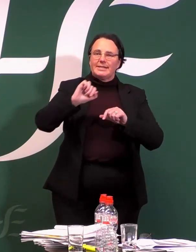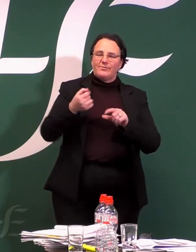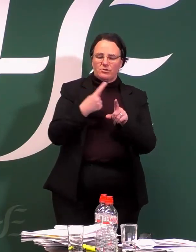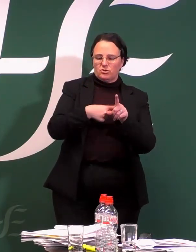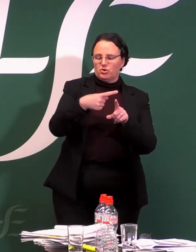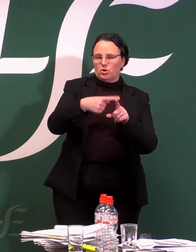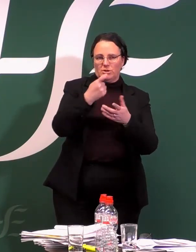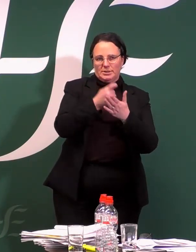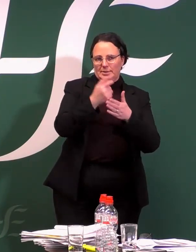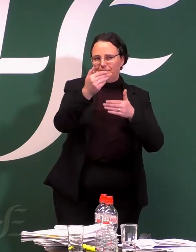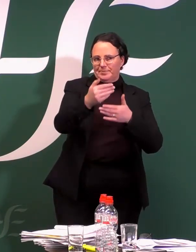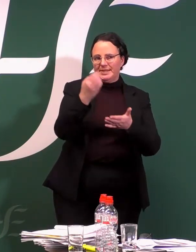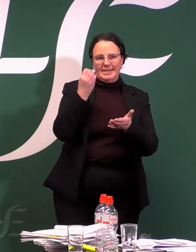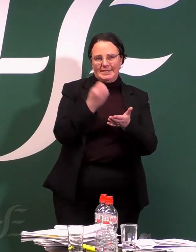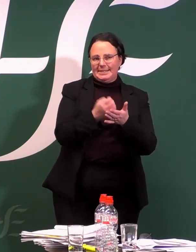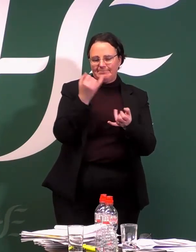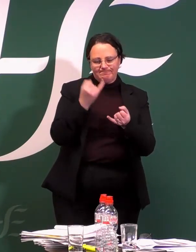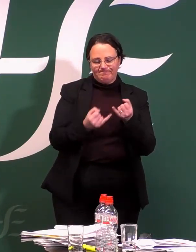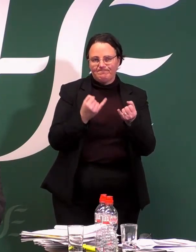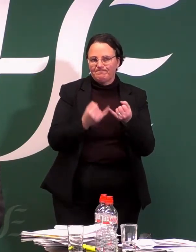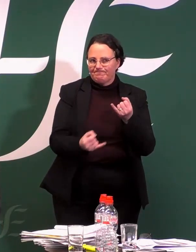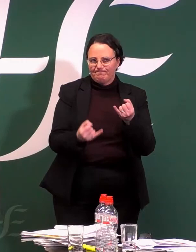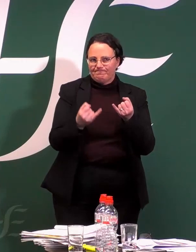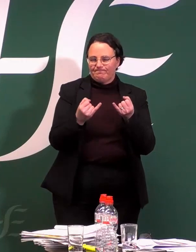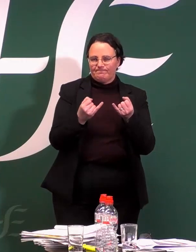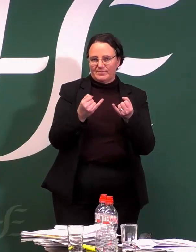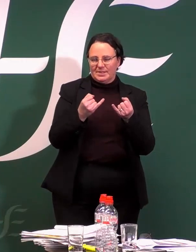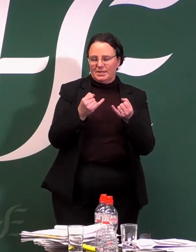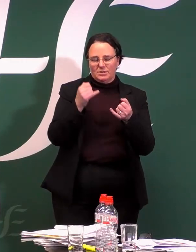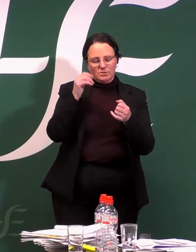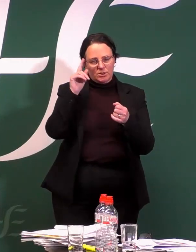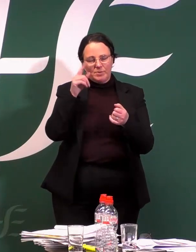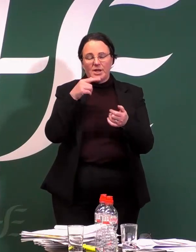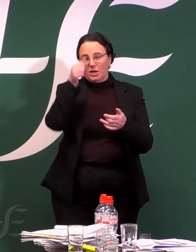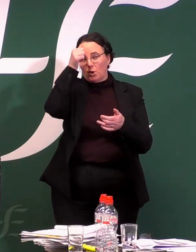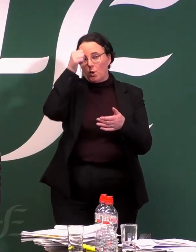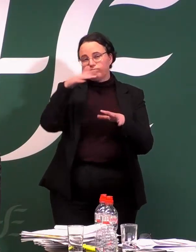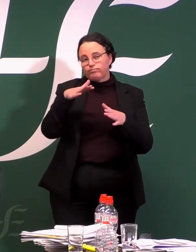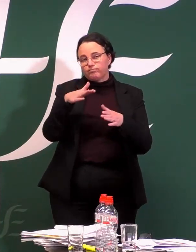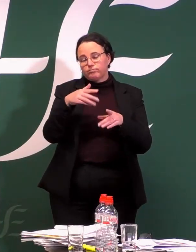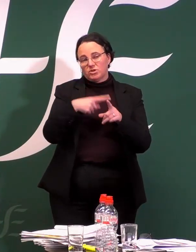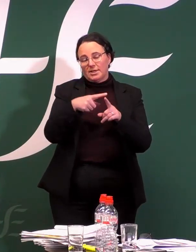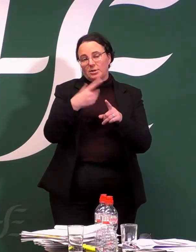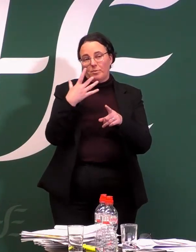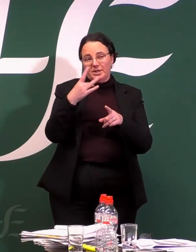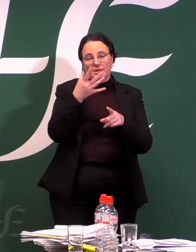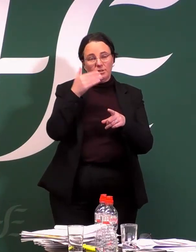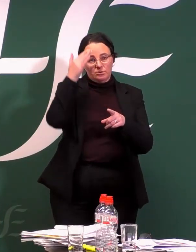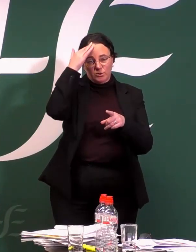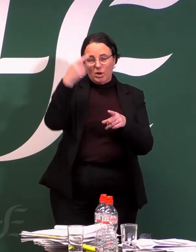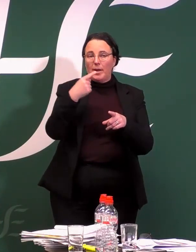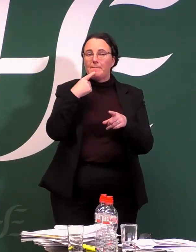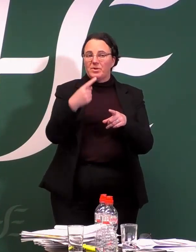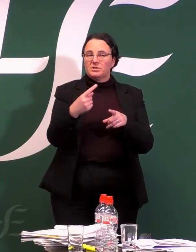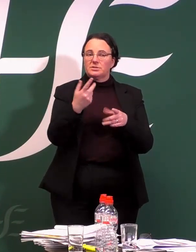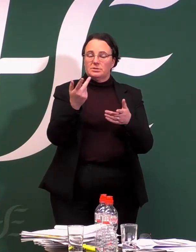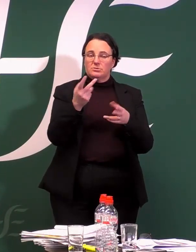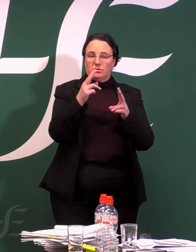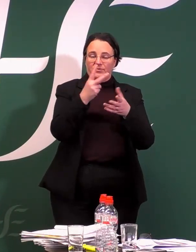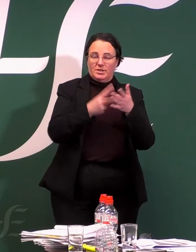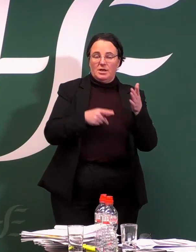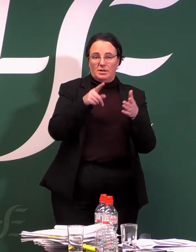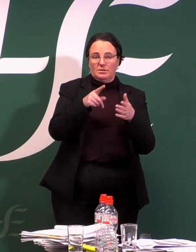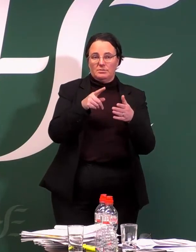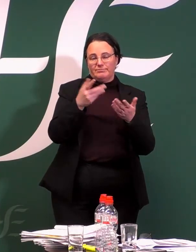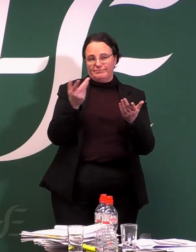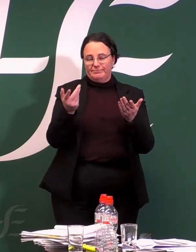you the exact details, Zara. We can come back to you on that in terms of the actual date, but I know it's a relatively short period for the reasons you're set out in terms of the value. And I understand from